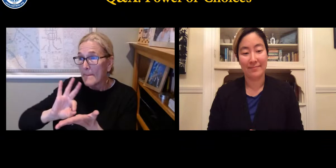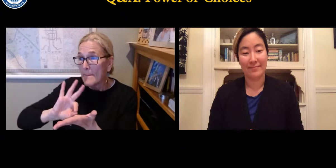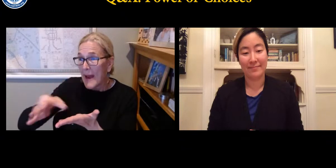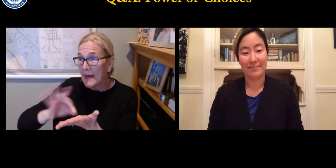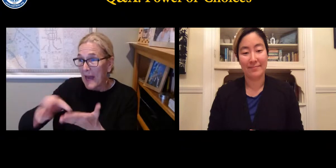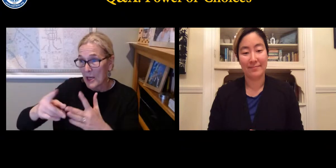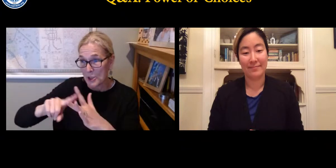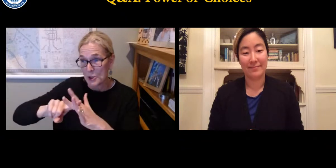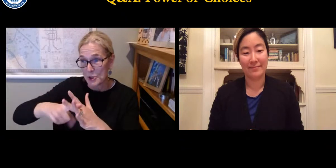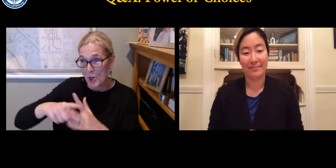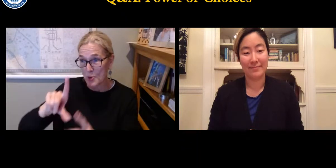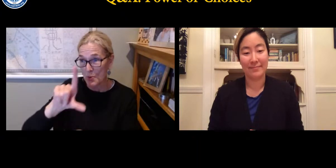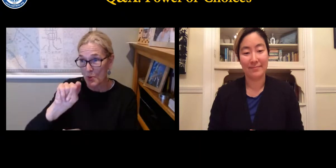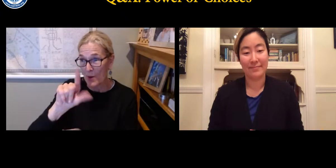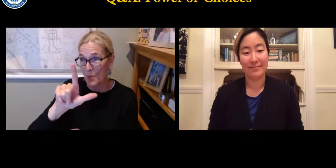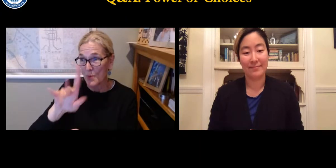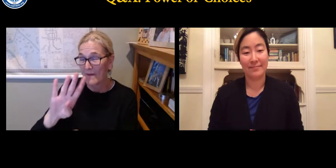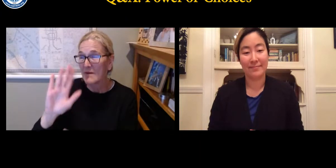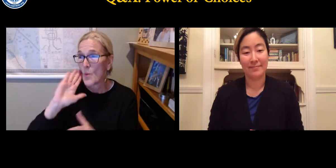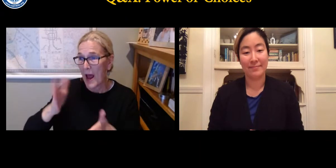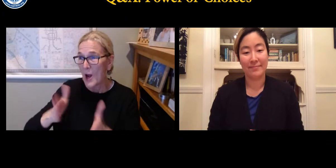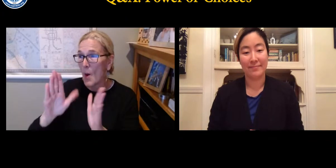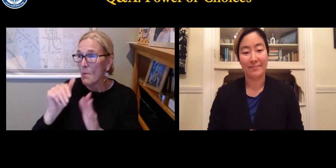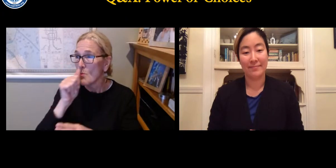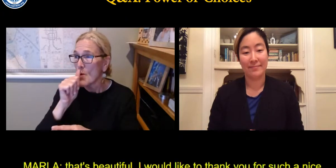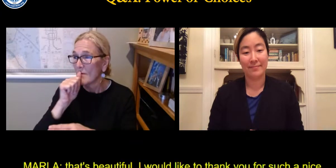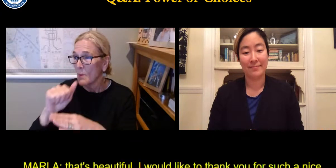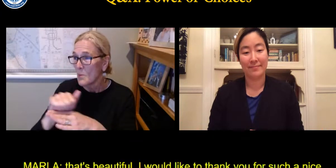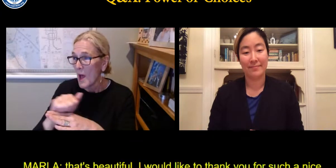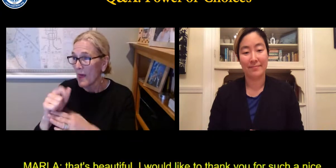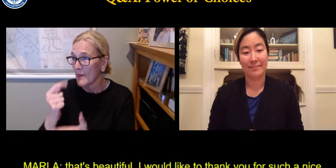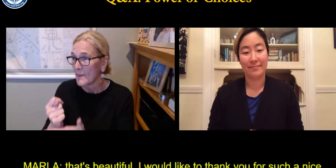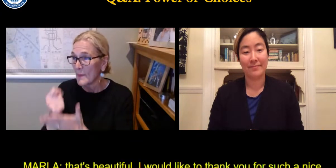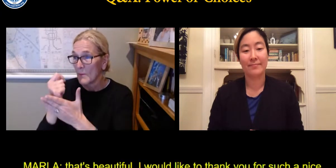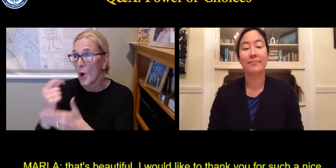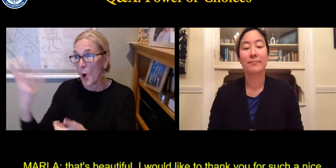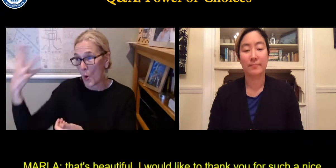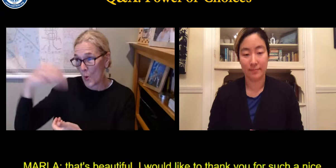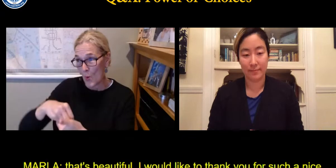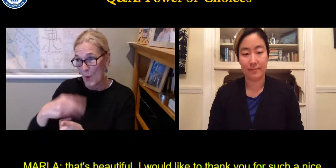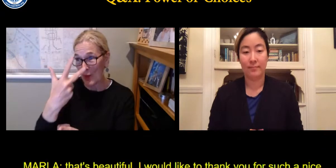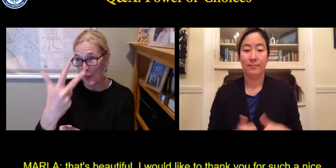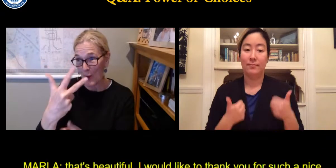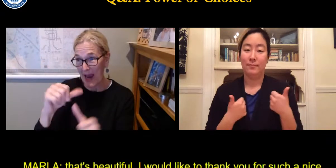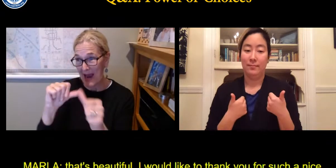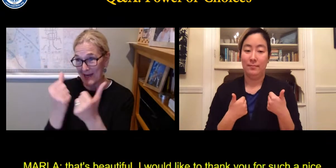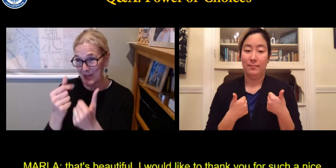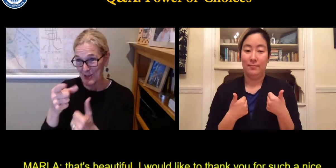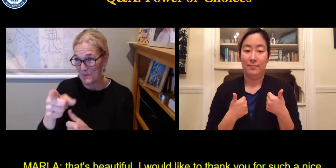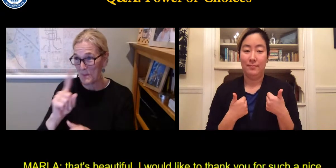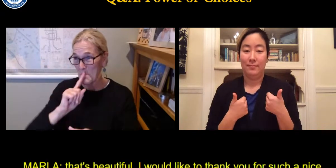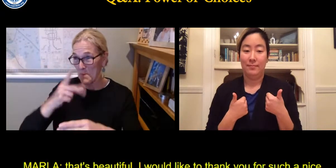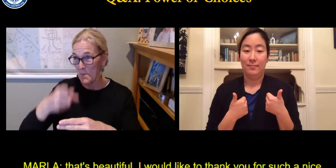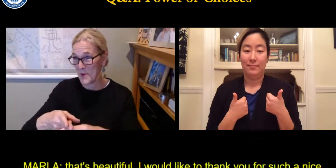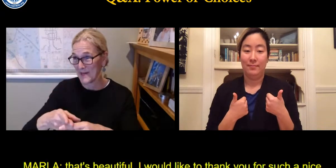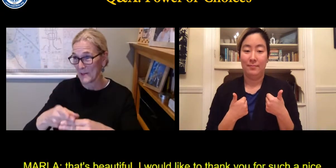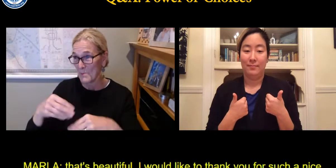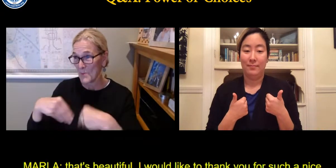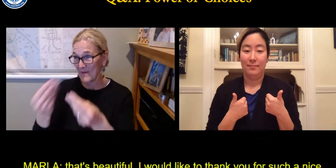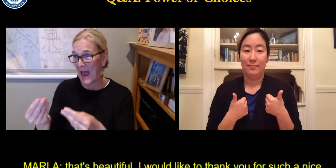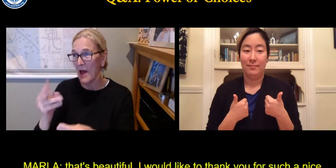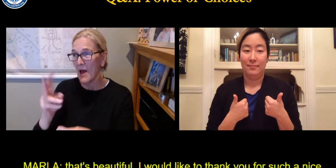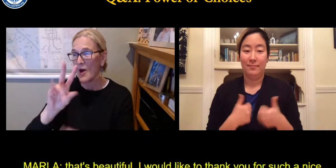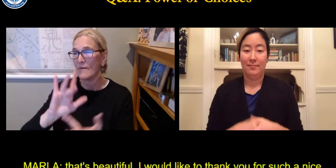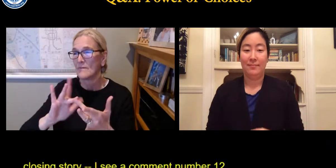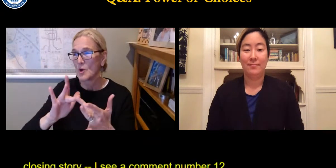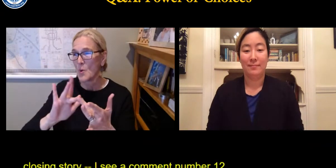comment. The comment number 12 there says, Medicare starting in 2024 will